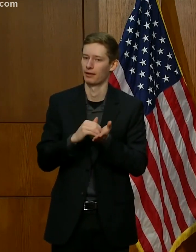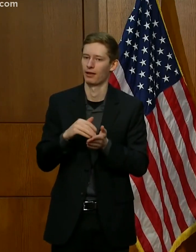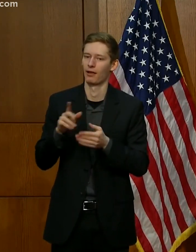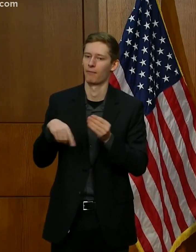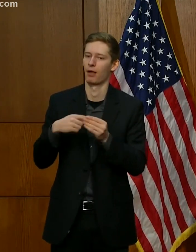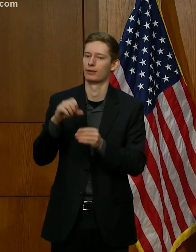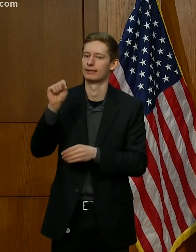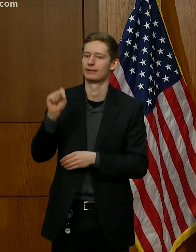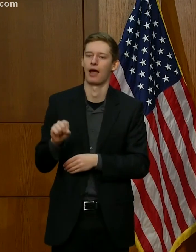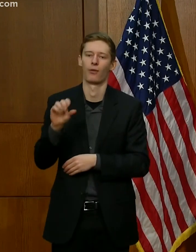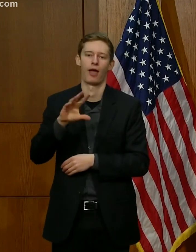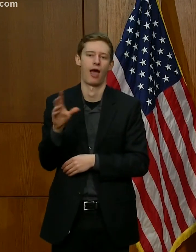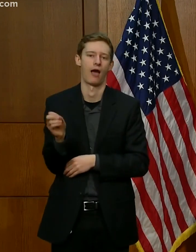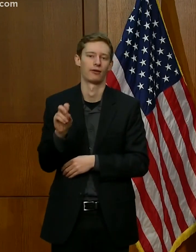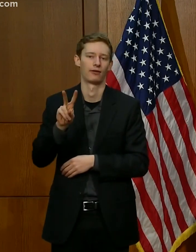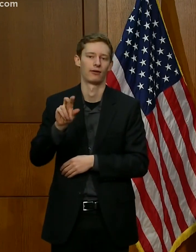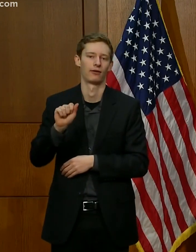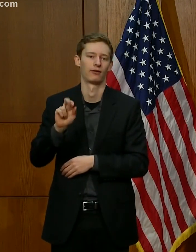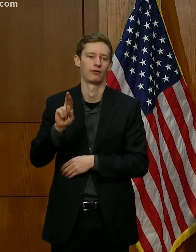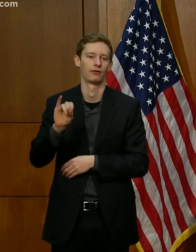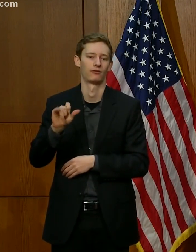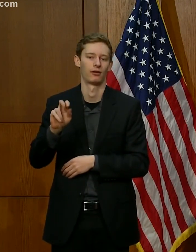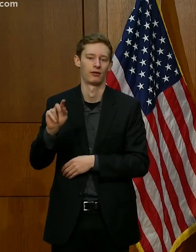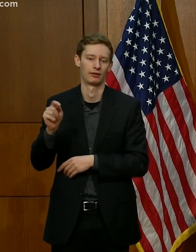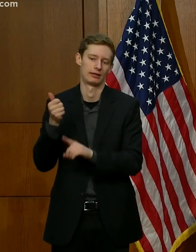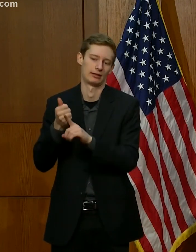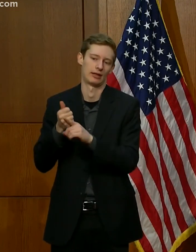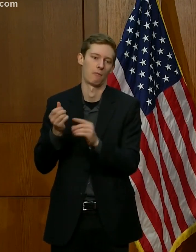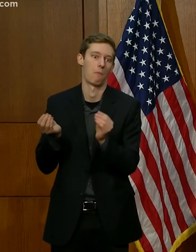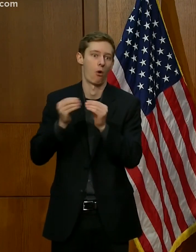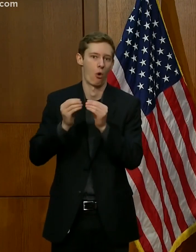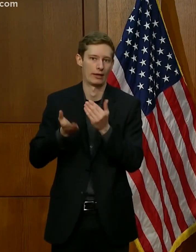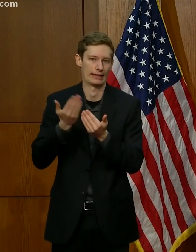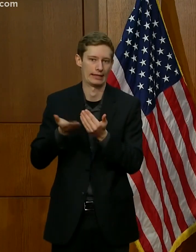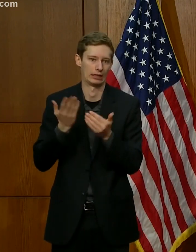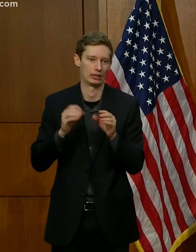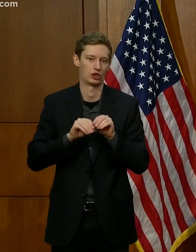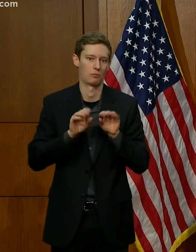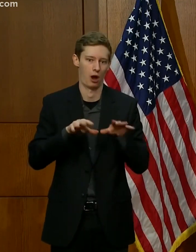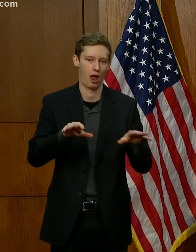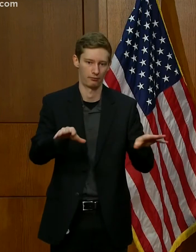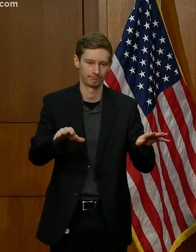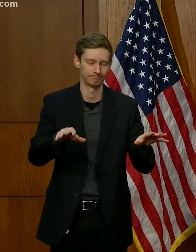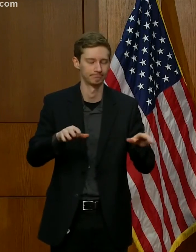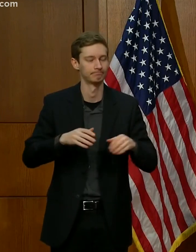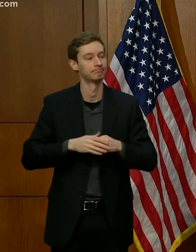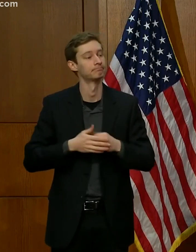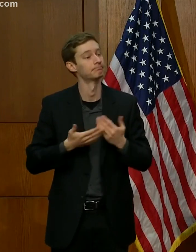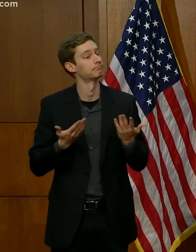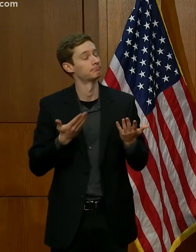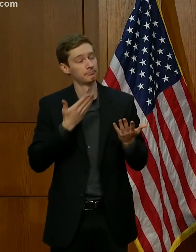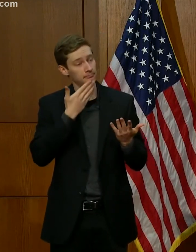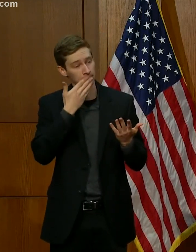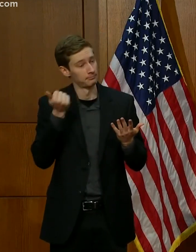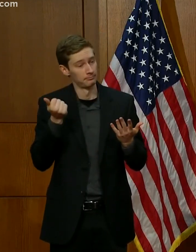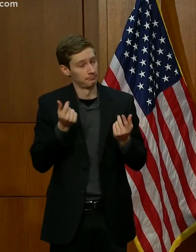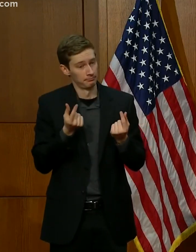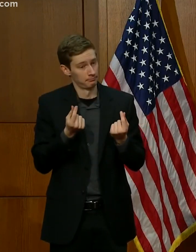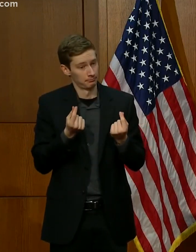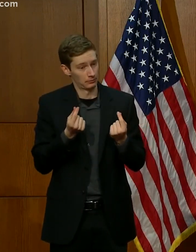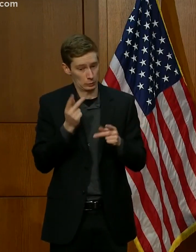we know, more contagious. My message would be, Kate, that the best way to keep